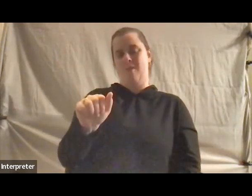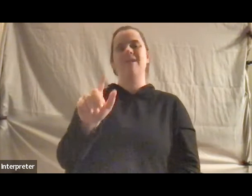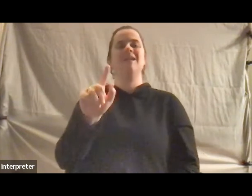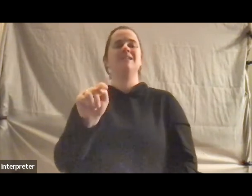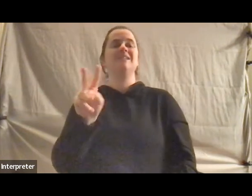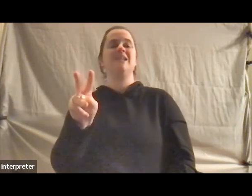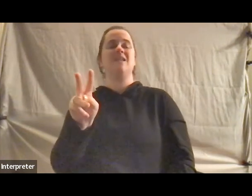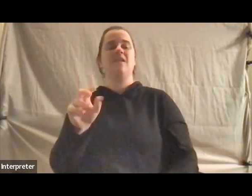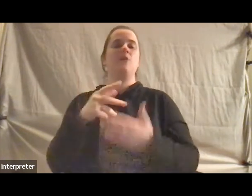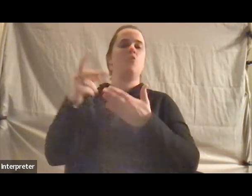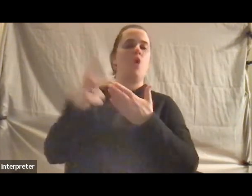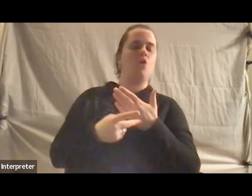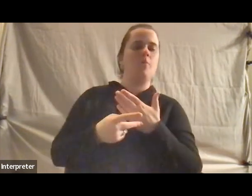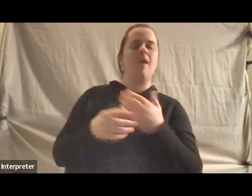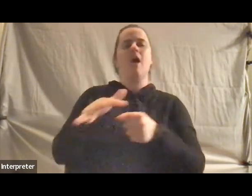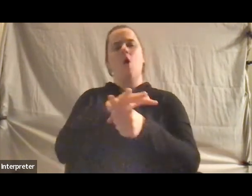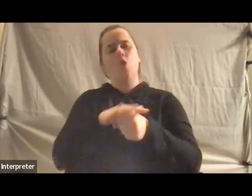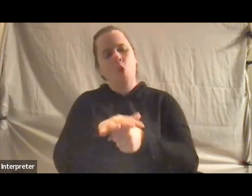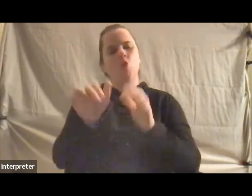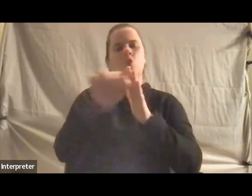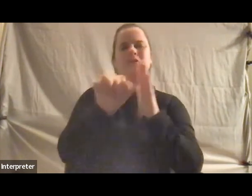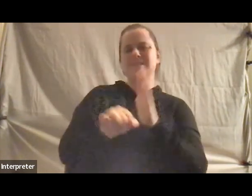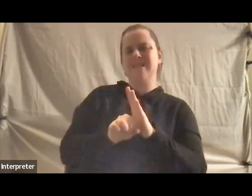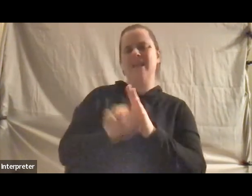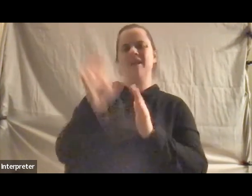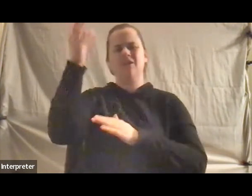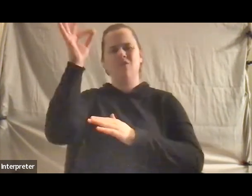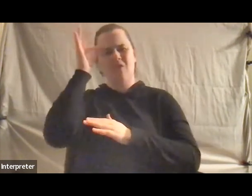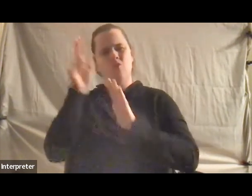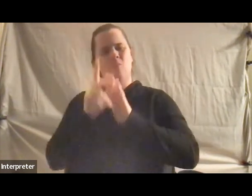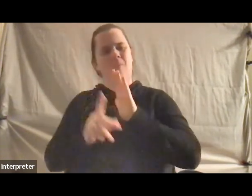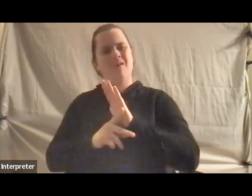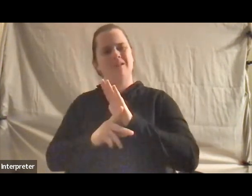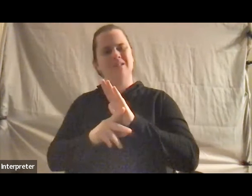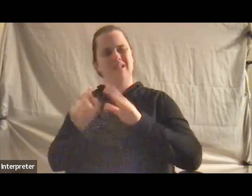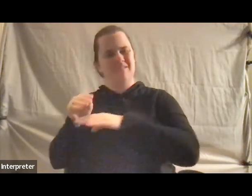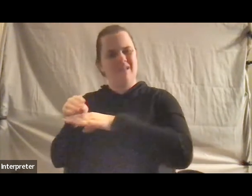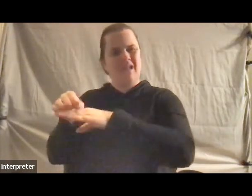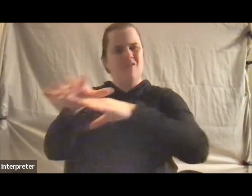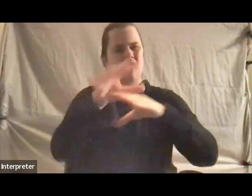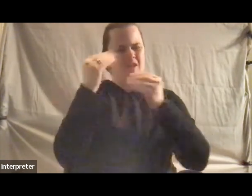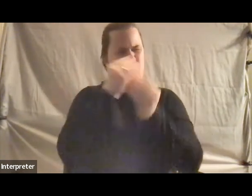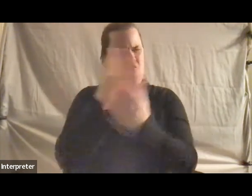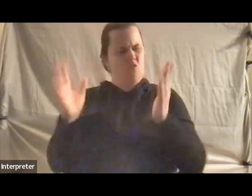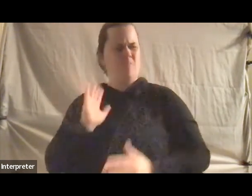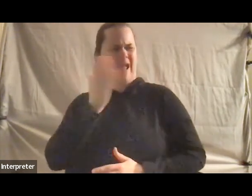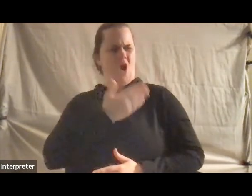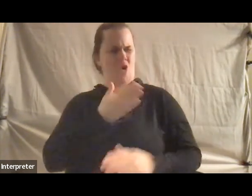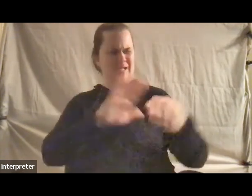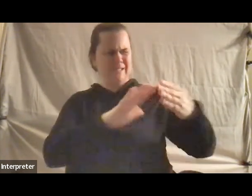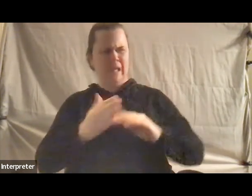how local, state, and federal policies inform the way our city works. To clearly show